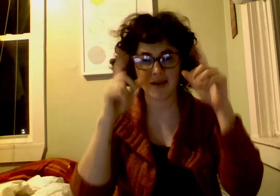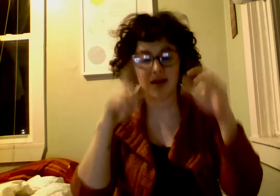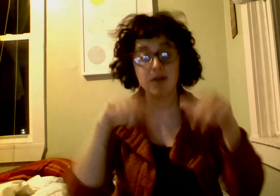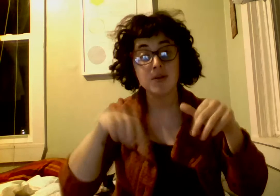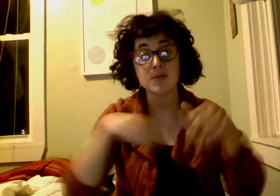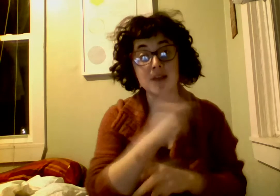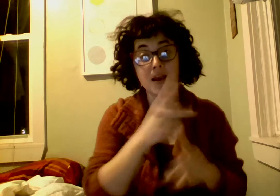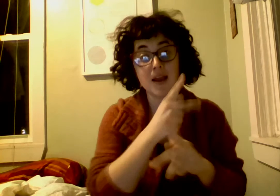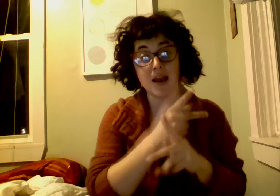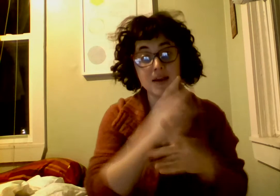called accumulative.